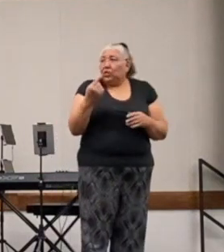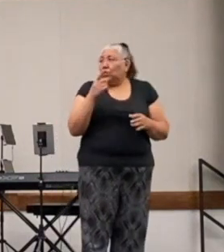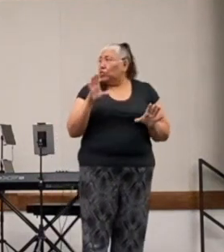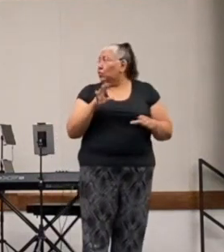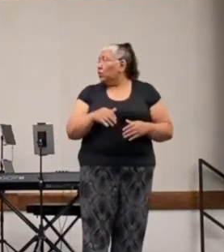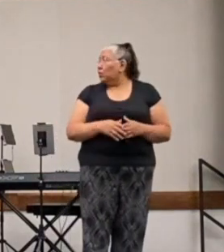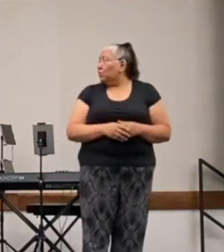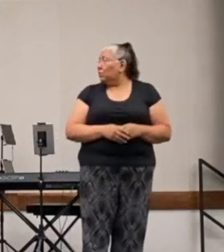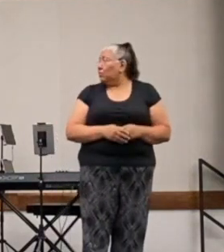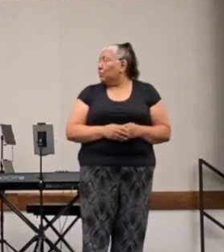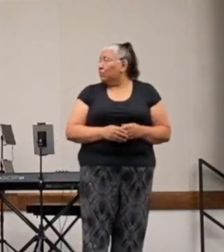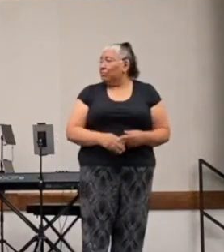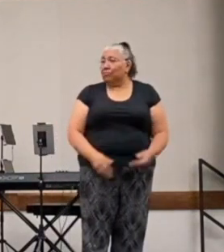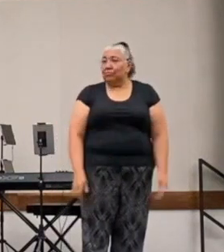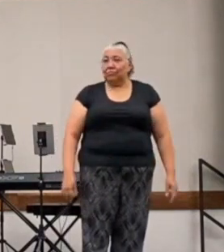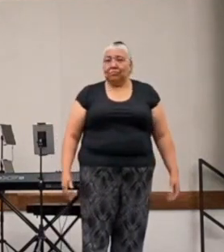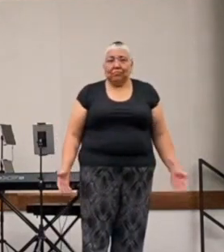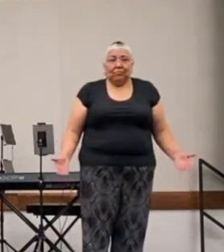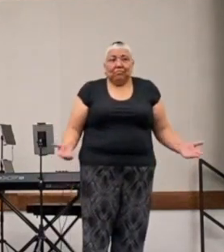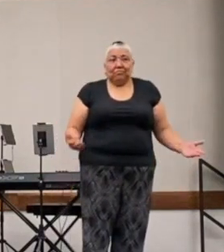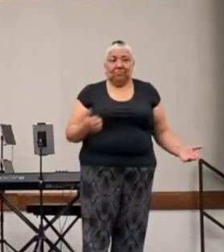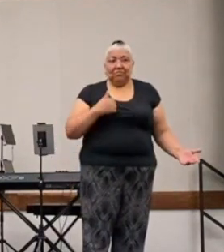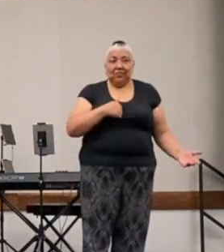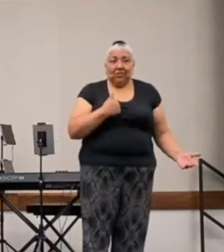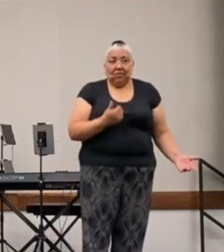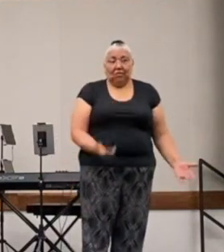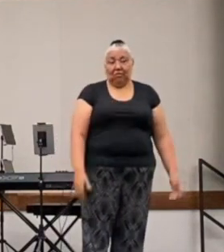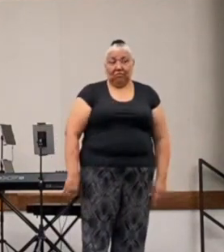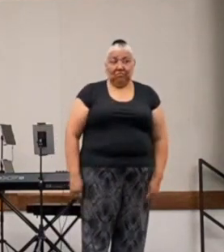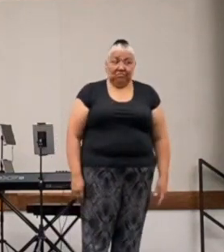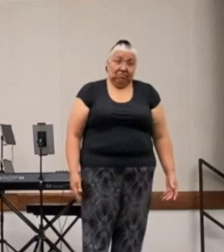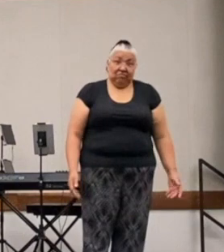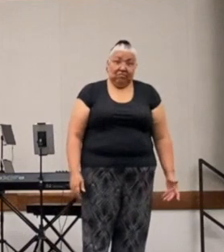this. Sorry?